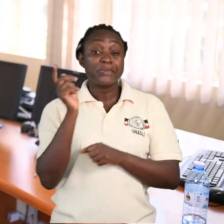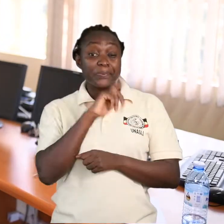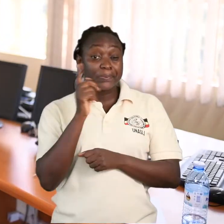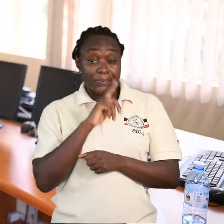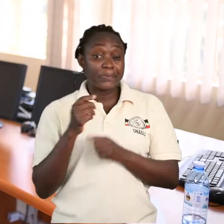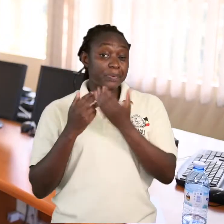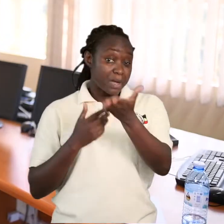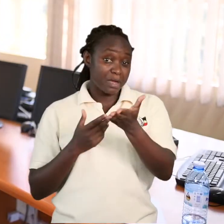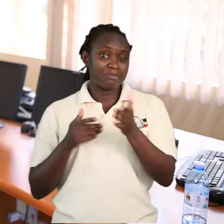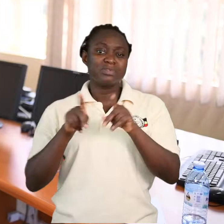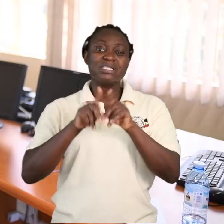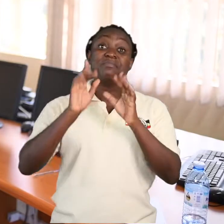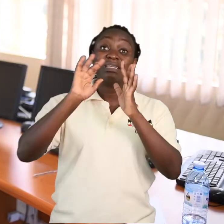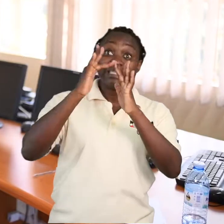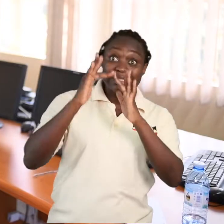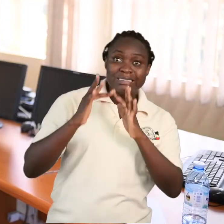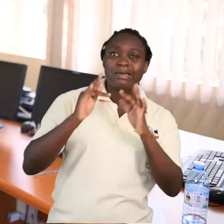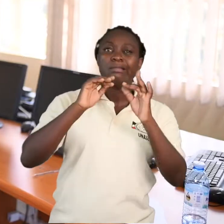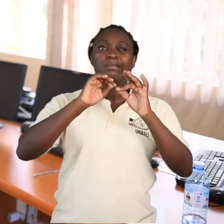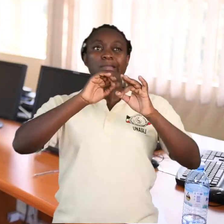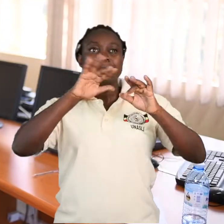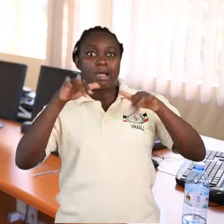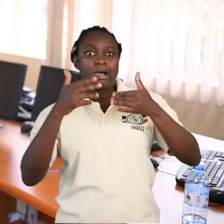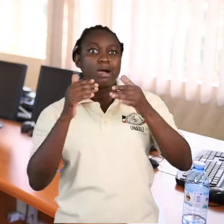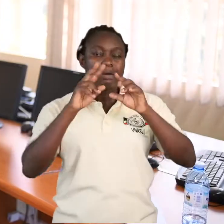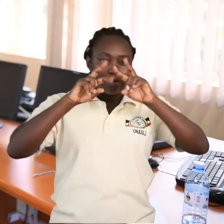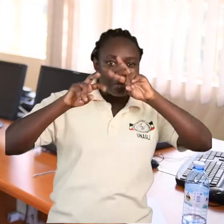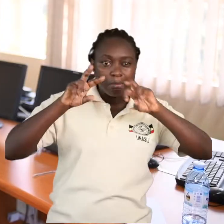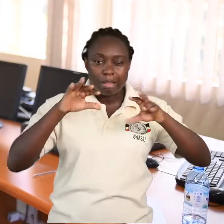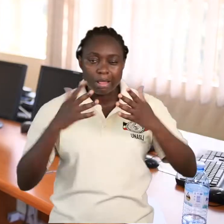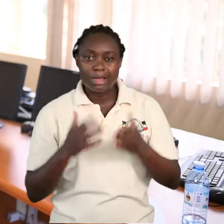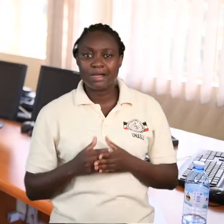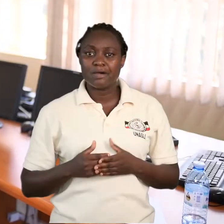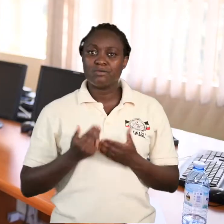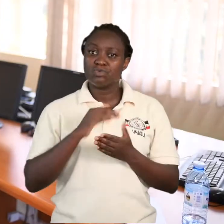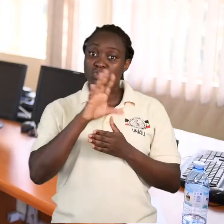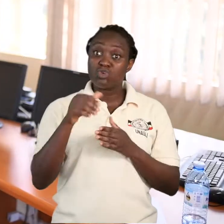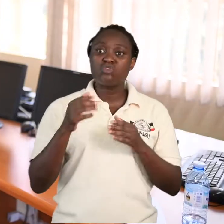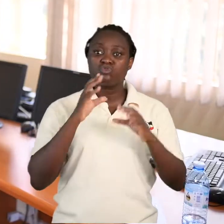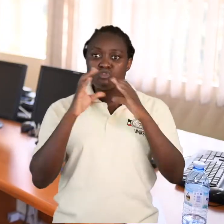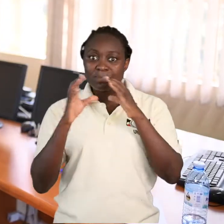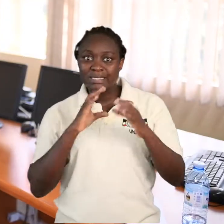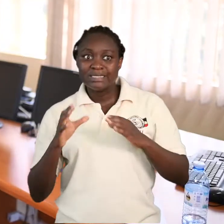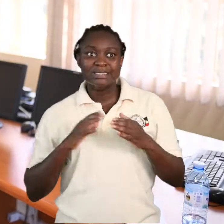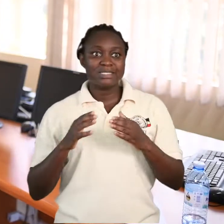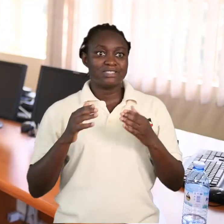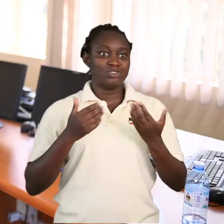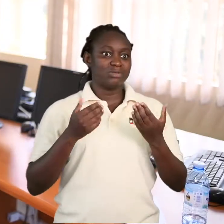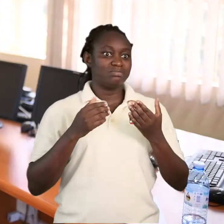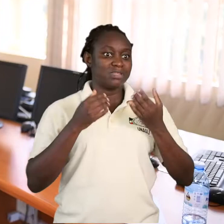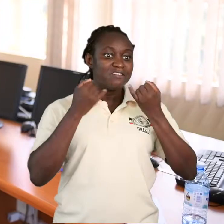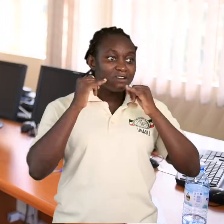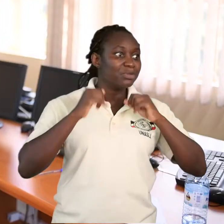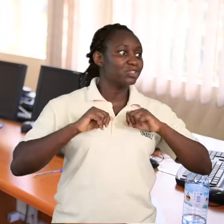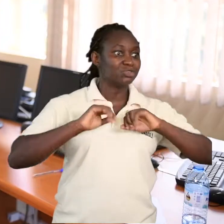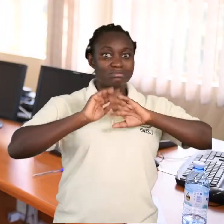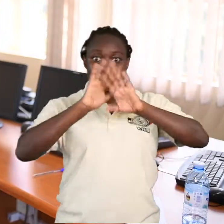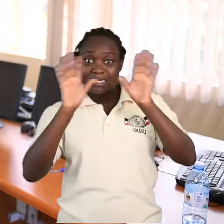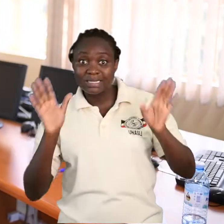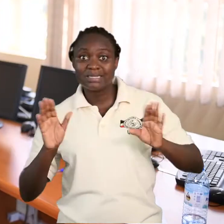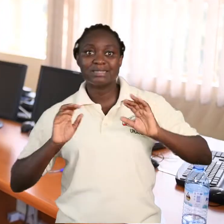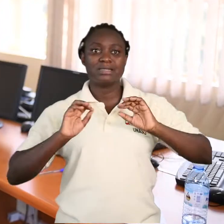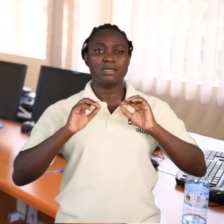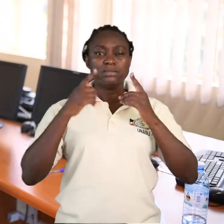where you can always access and have your communications done for messages to be clear to